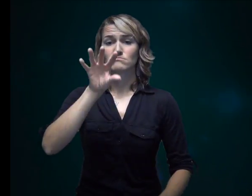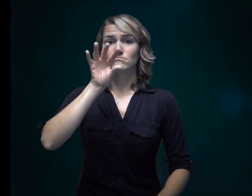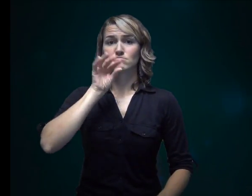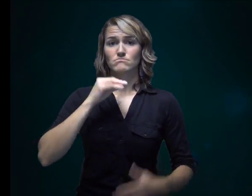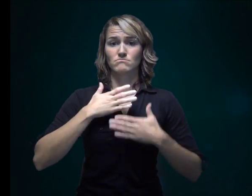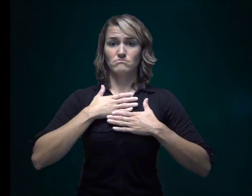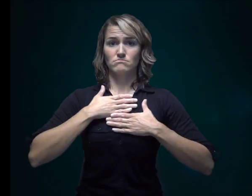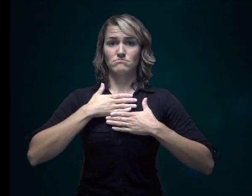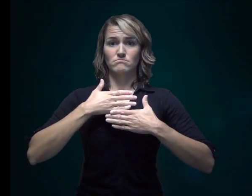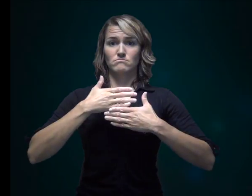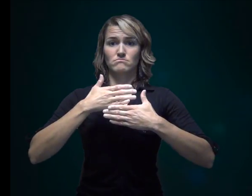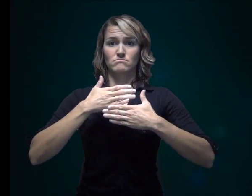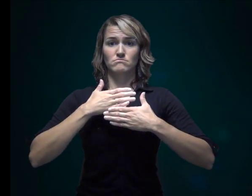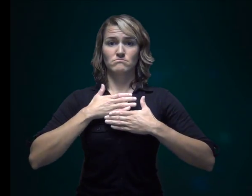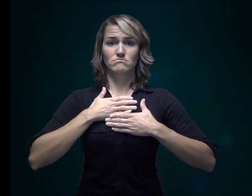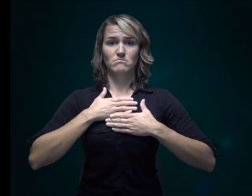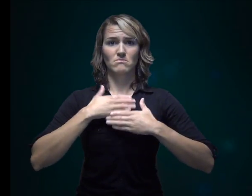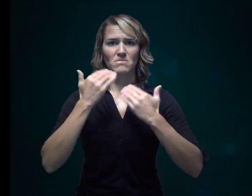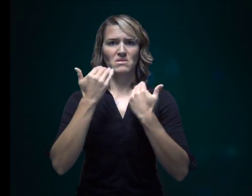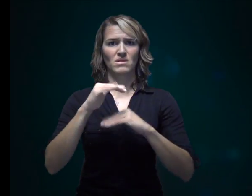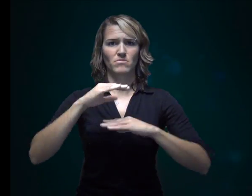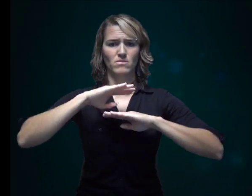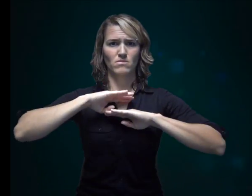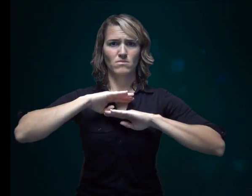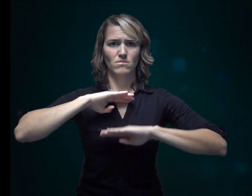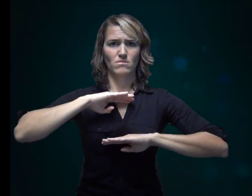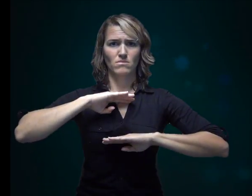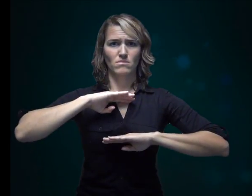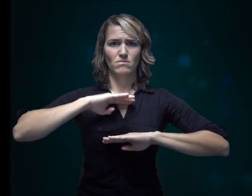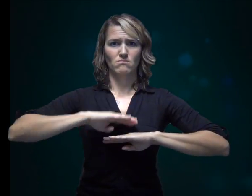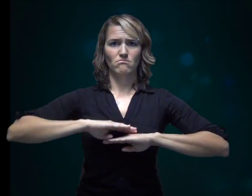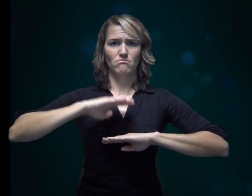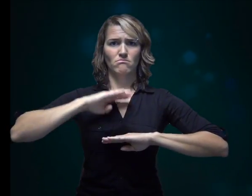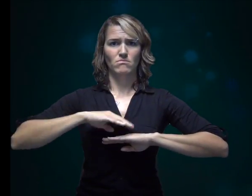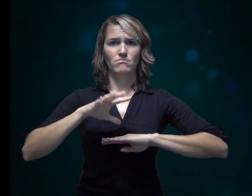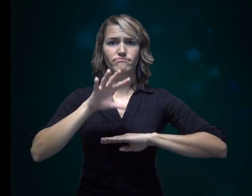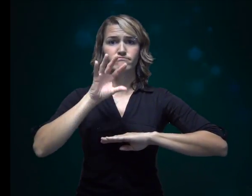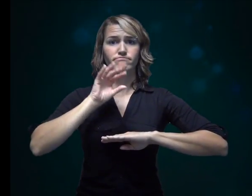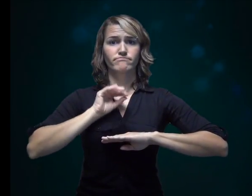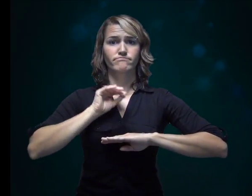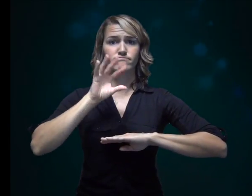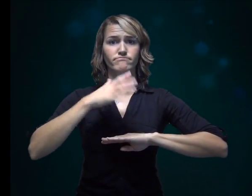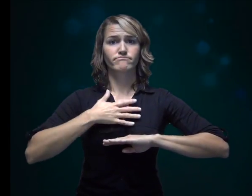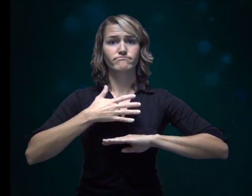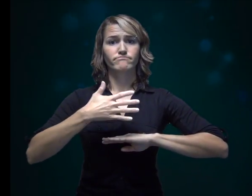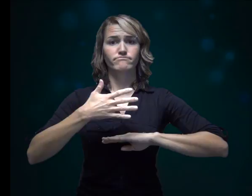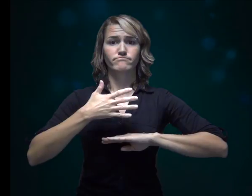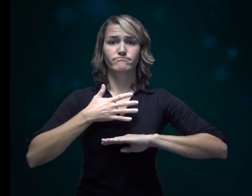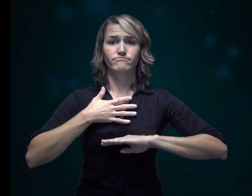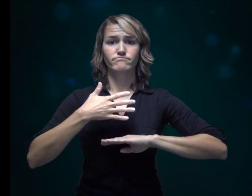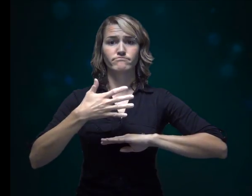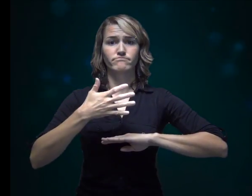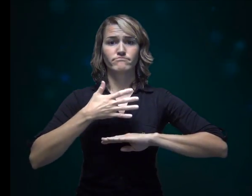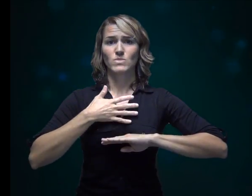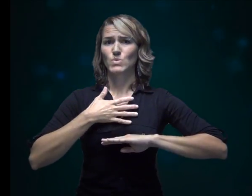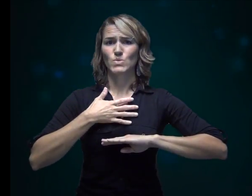As we breathe, we tend to take shallow breaths, filling only the top portion of our lungs. For this